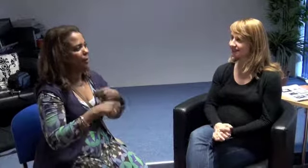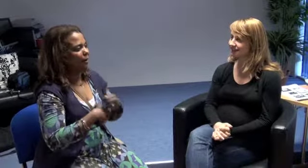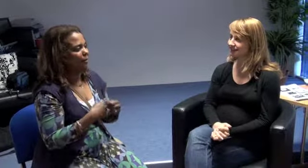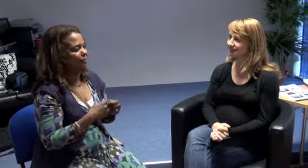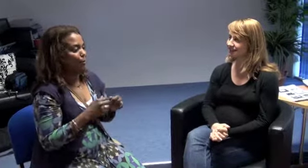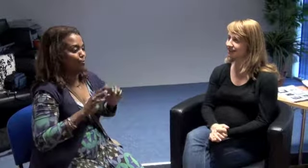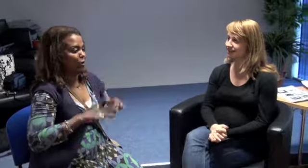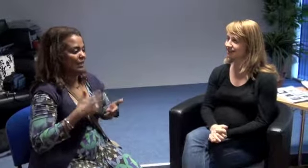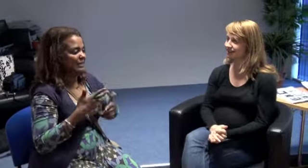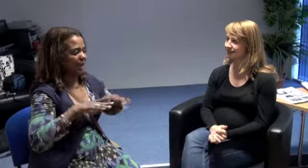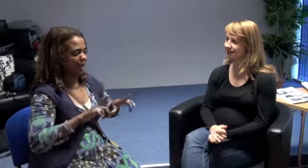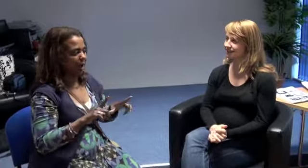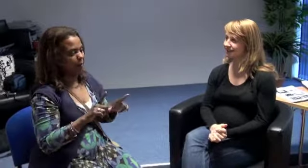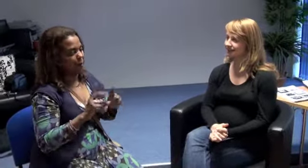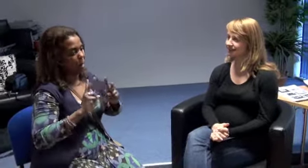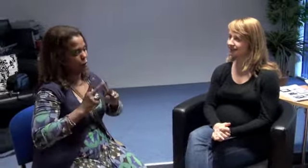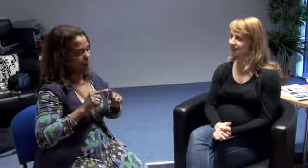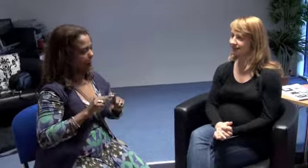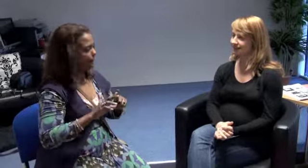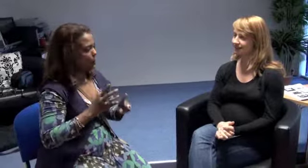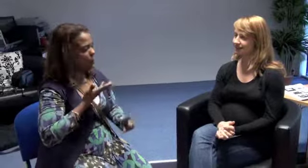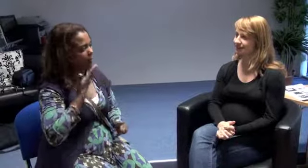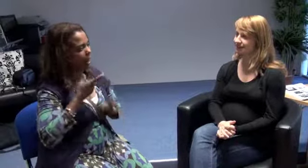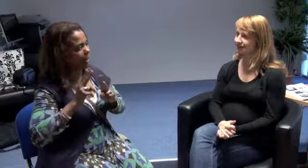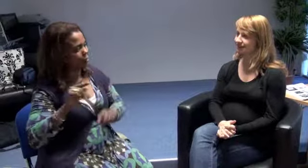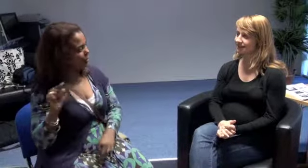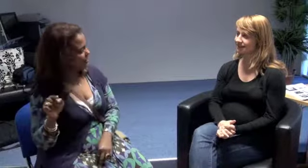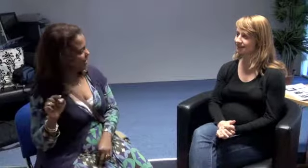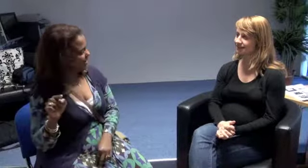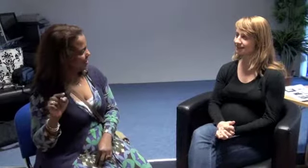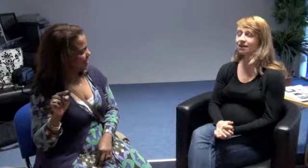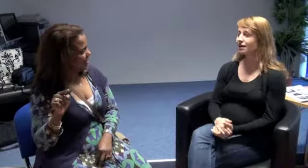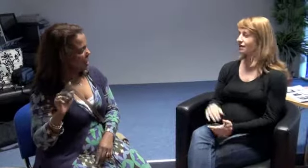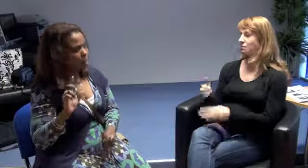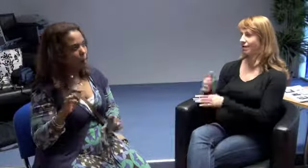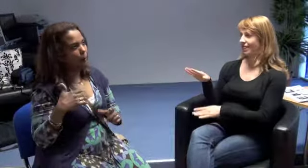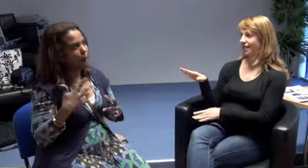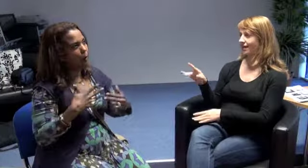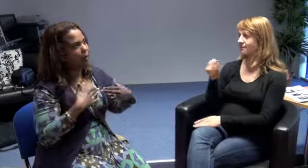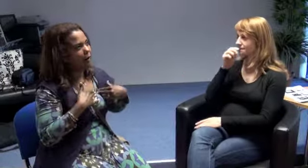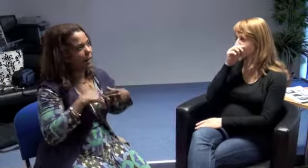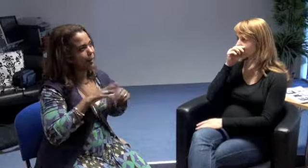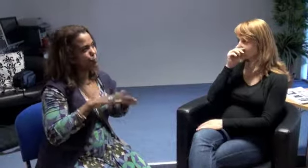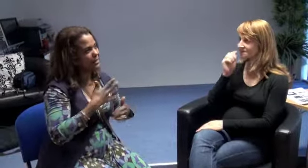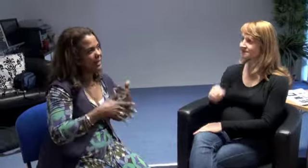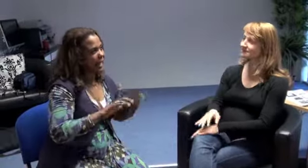So that means you've become a BSL interpreter, but not a Czech Sign Language interpreter. No, that's right, I never worked